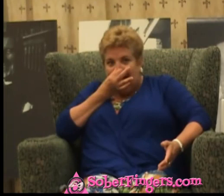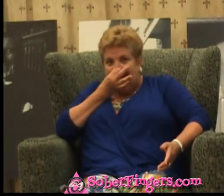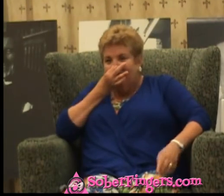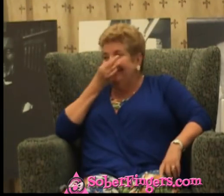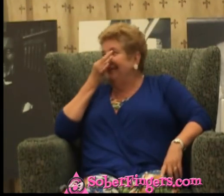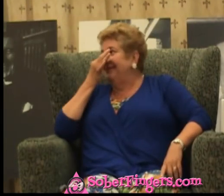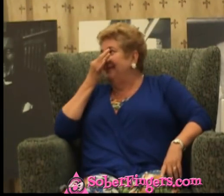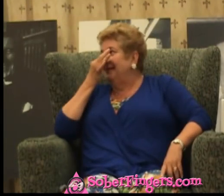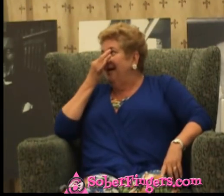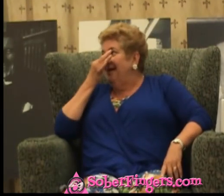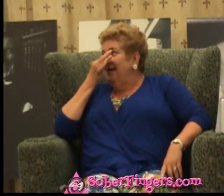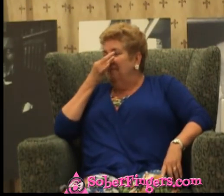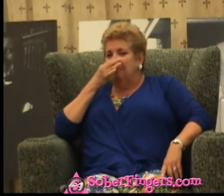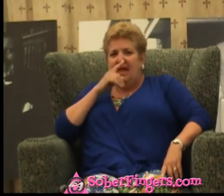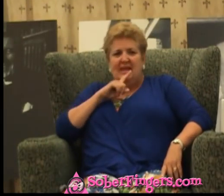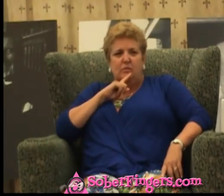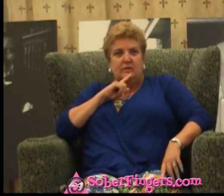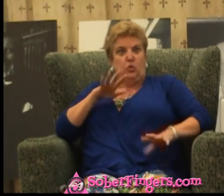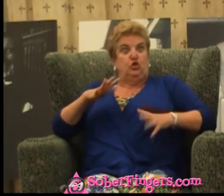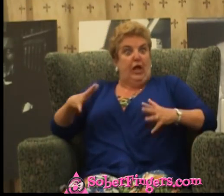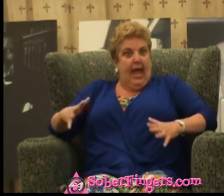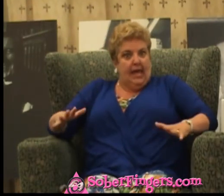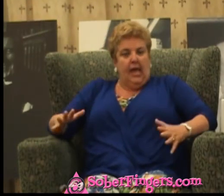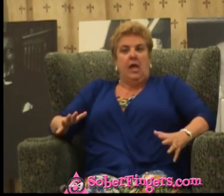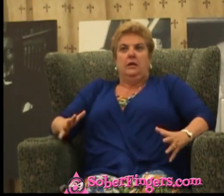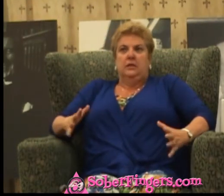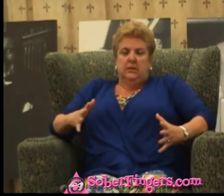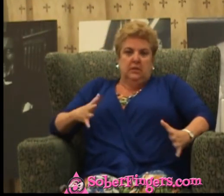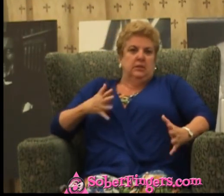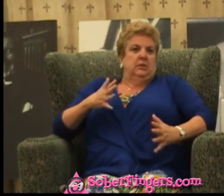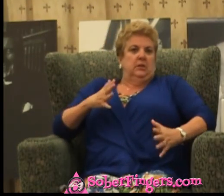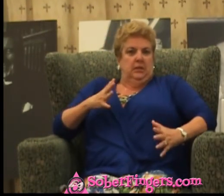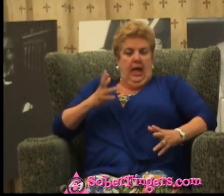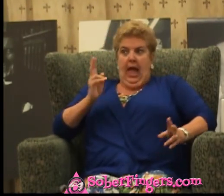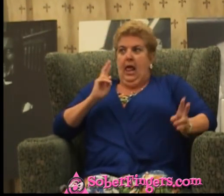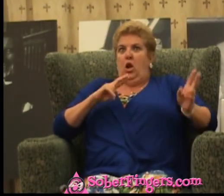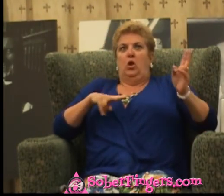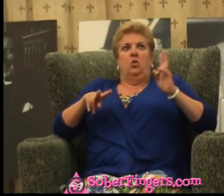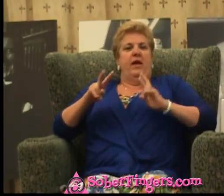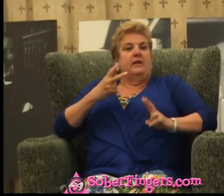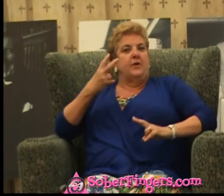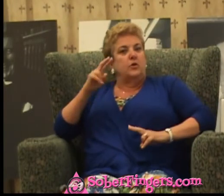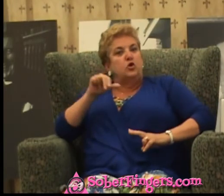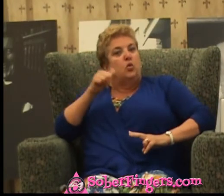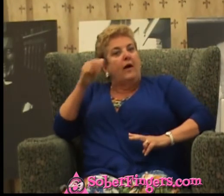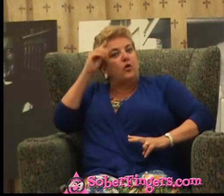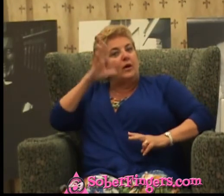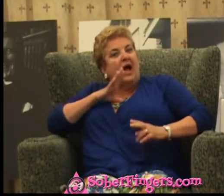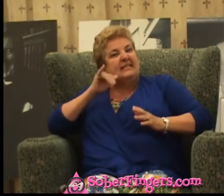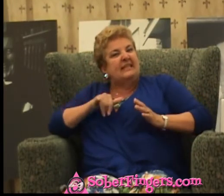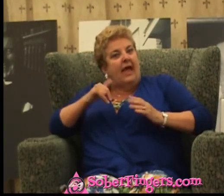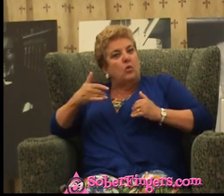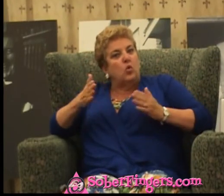And I was just so shaky. And I looked around, and there was 2 other guys in there, in cribs.